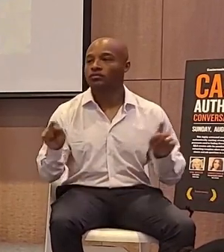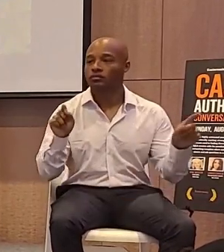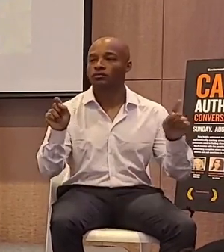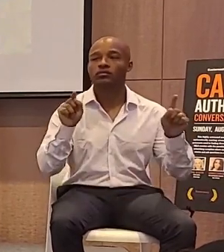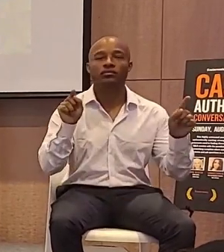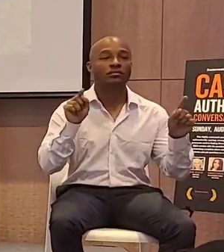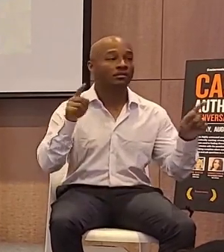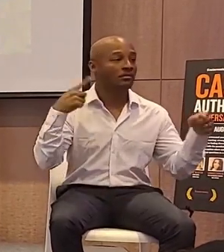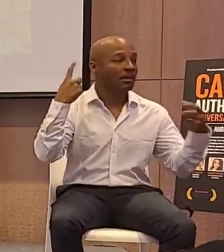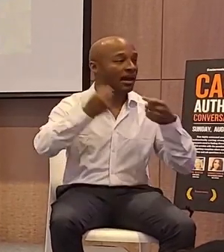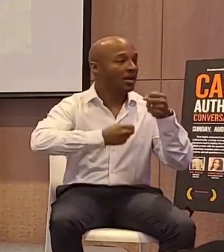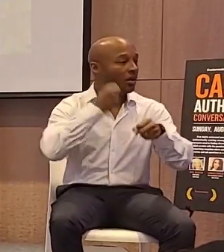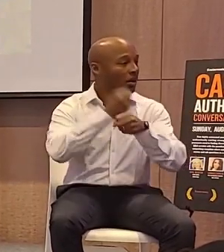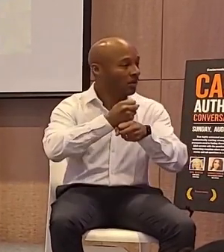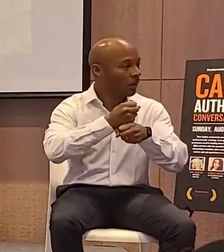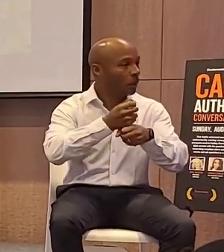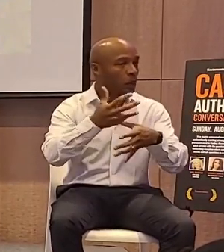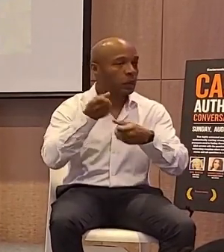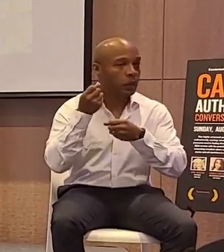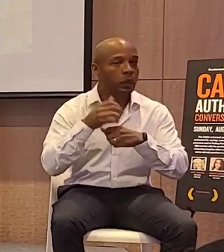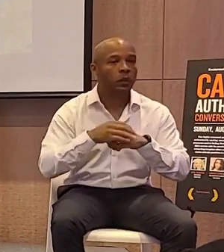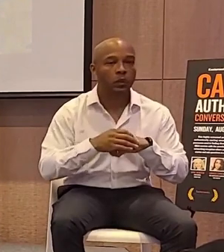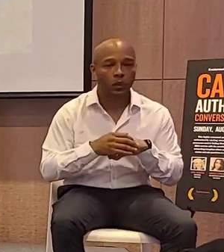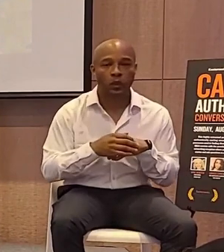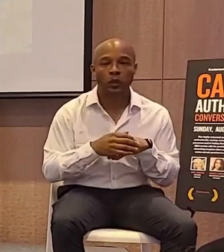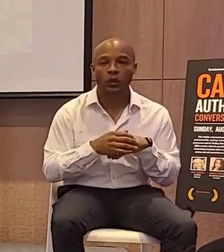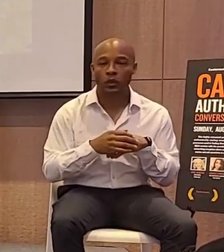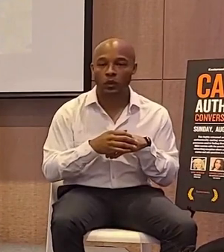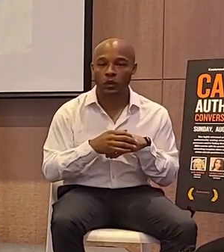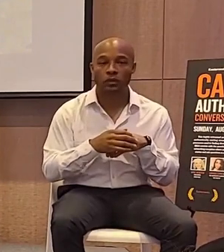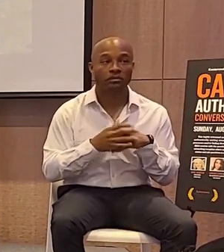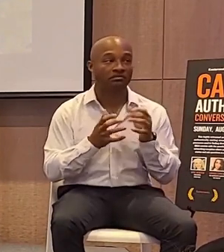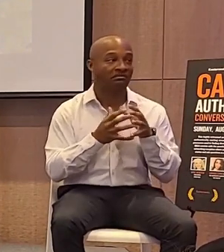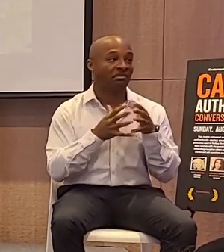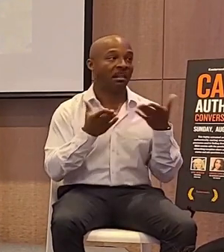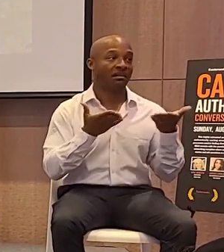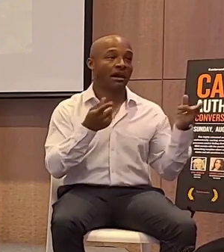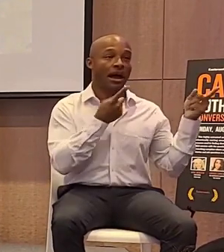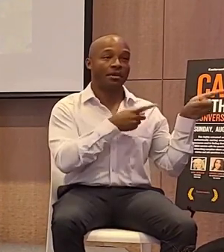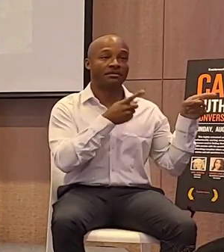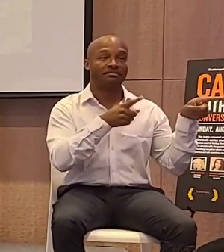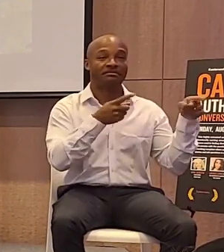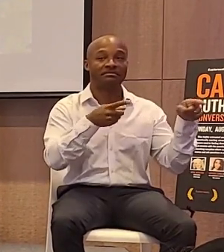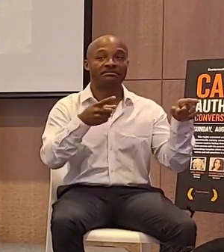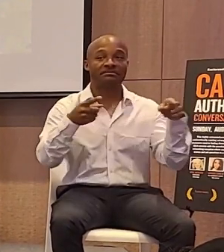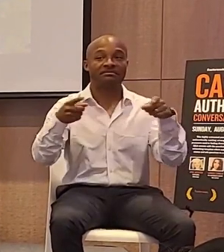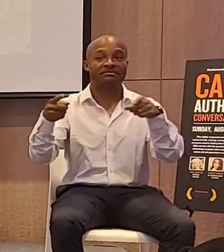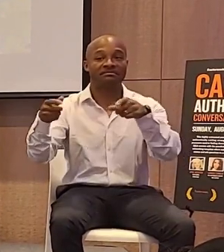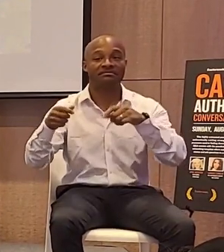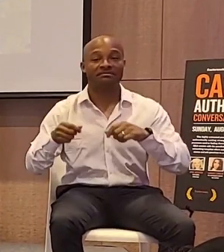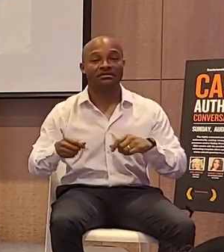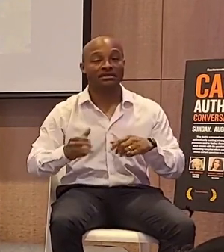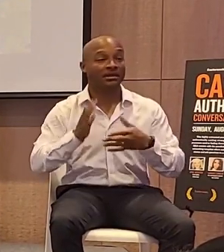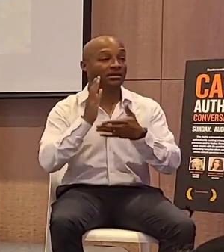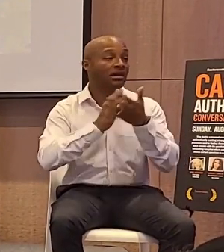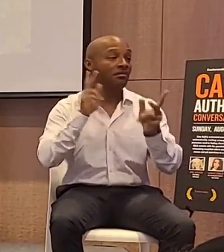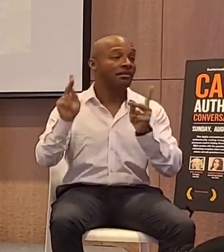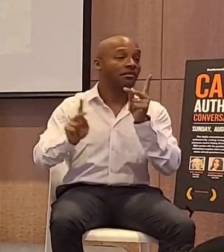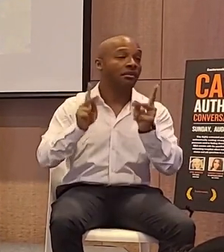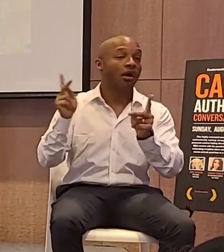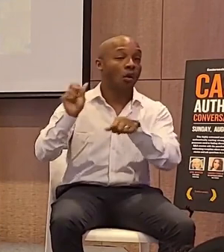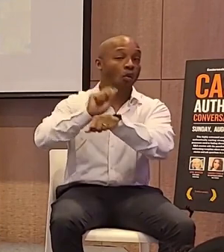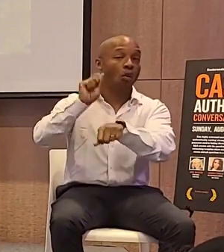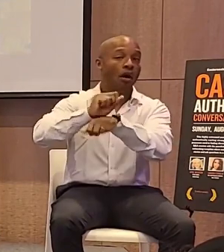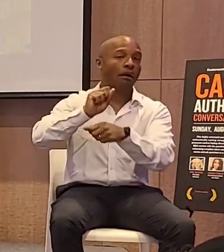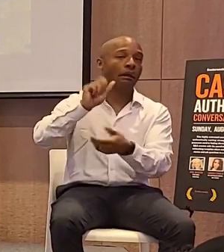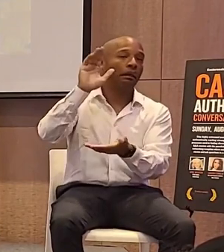Yeah. A lot of things happening. some people not working as much as they would like